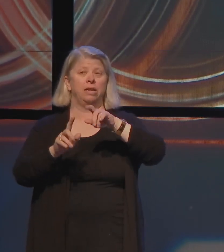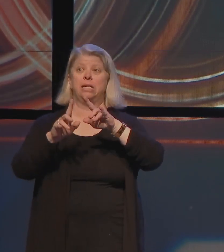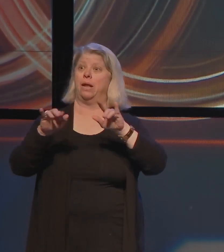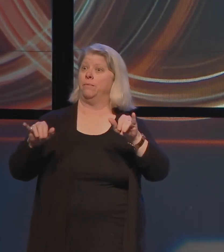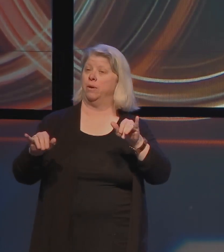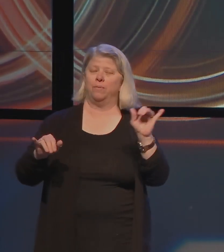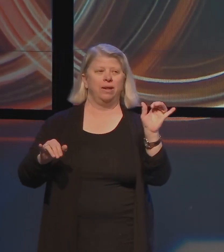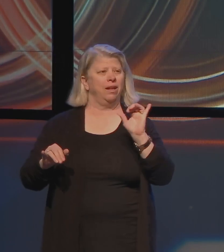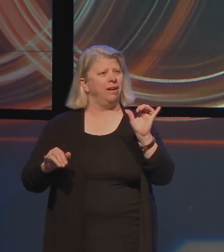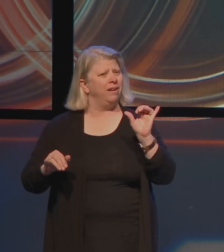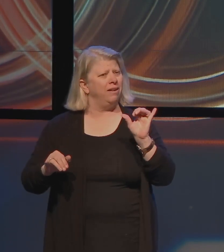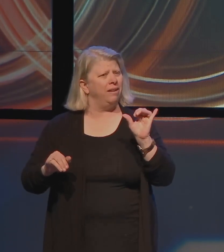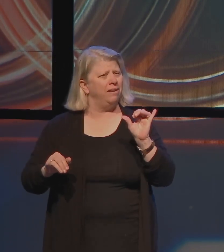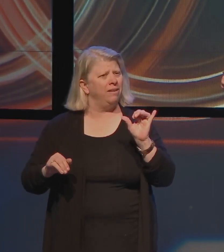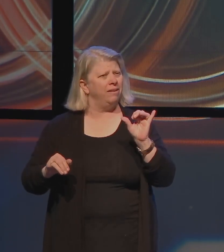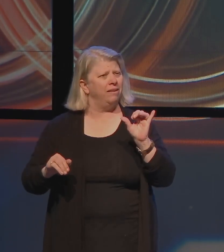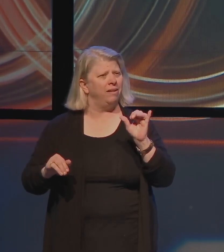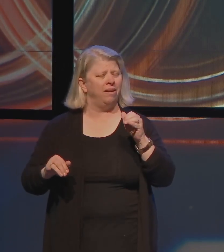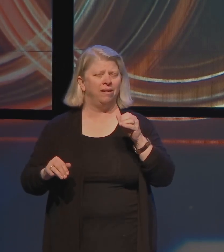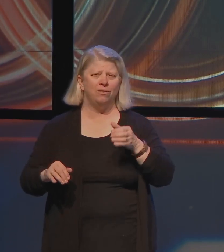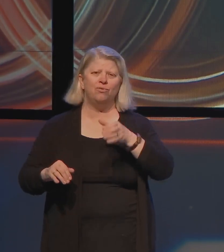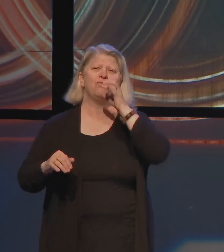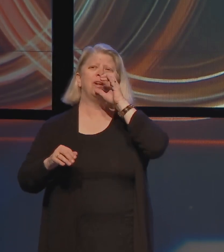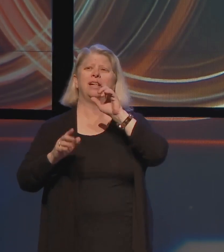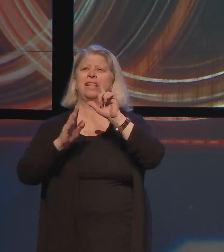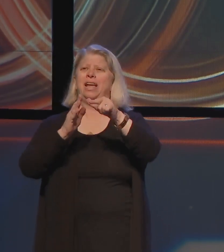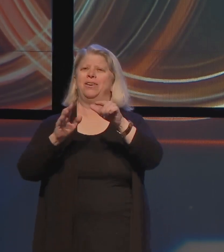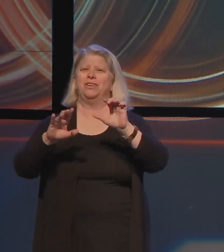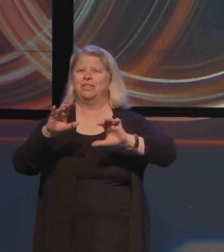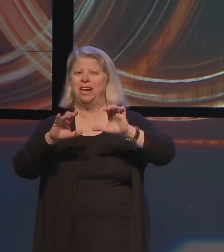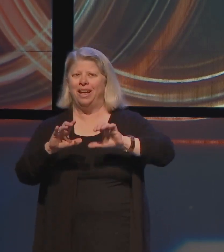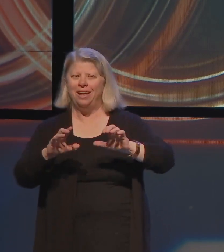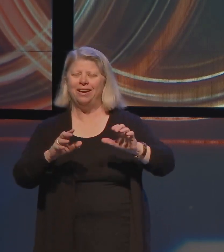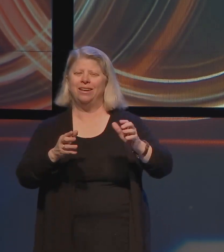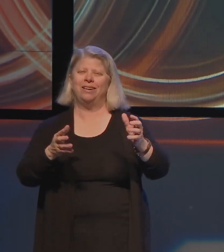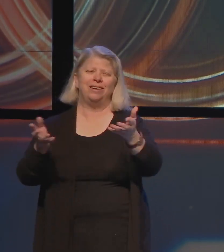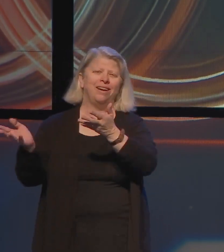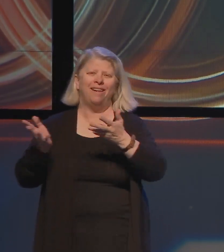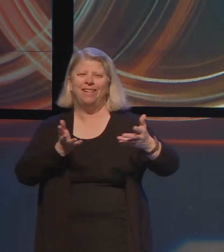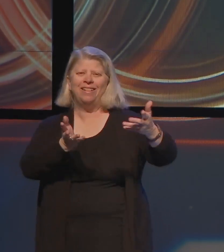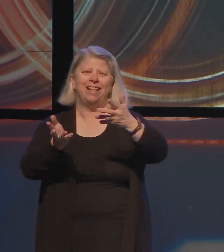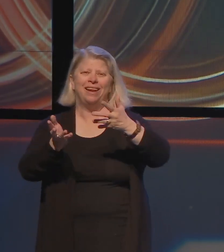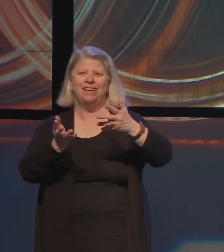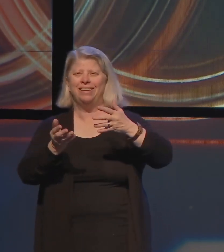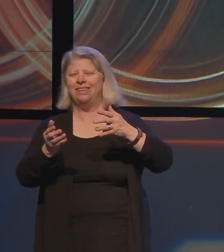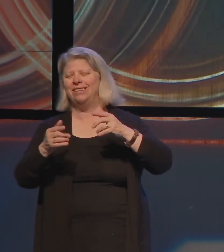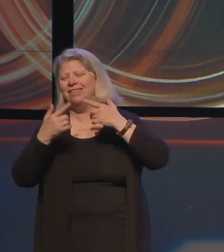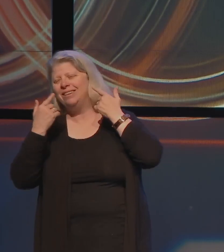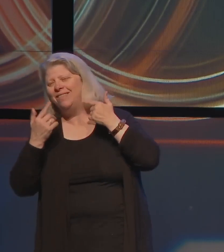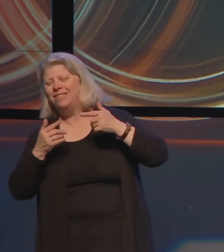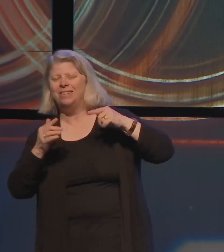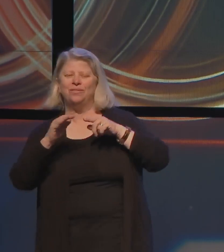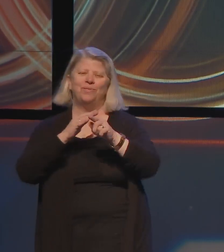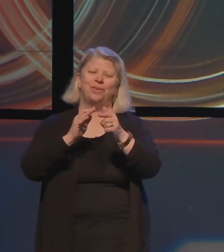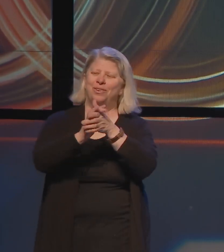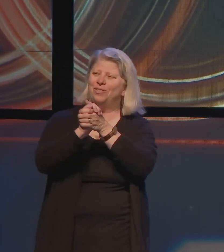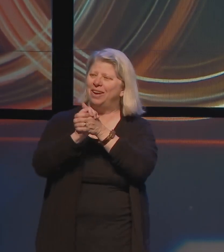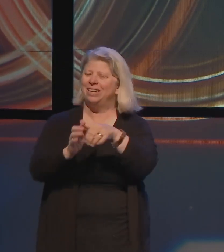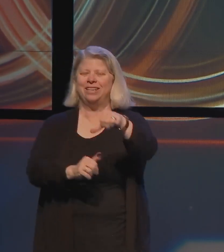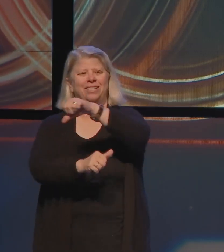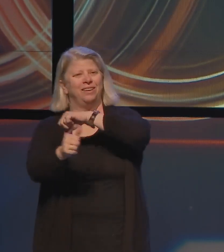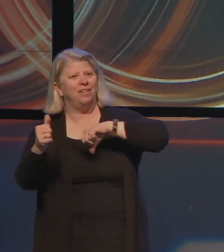you're having a drink later and you're chatting and you're talking and you're laughing and you're exploring and you're congratulating one another.